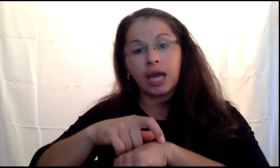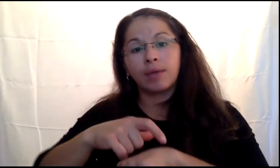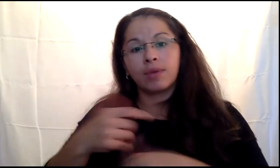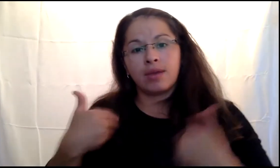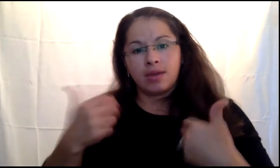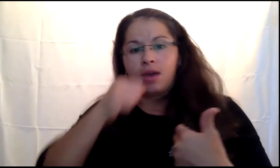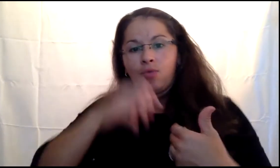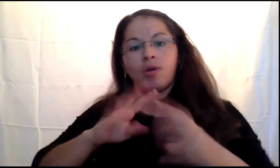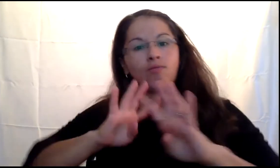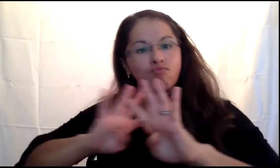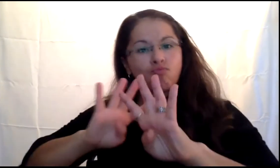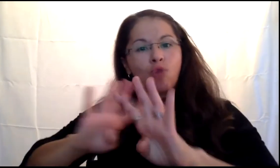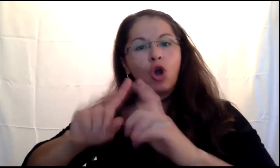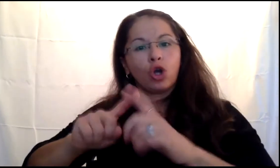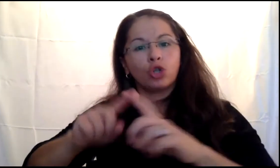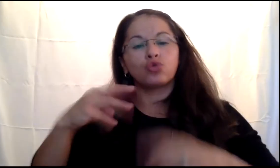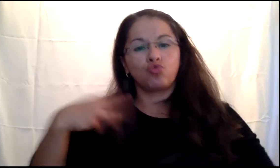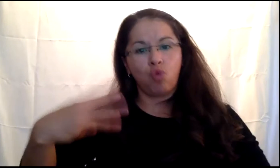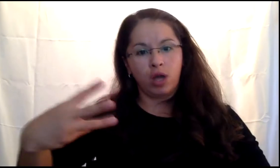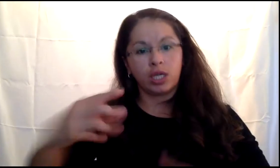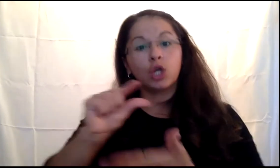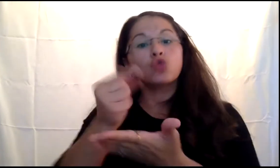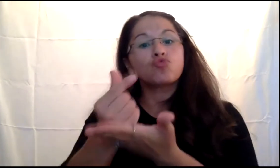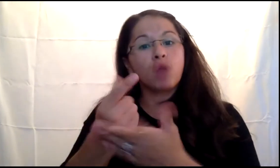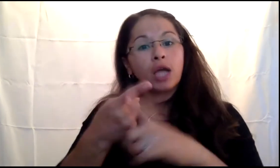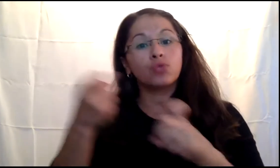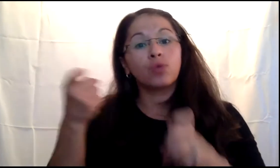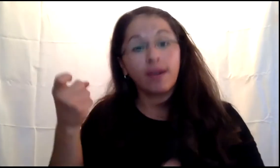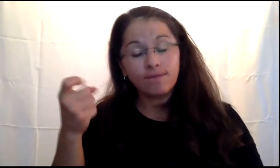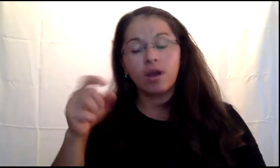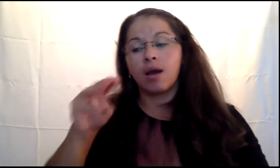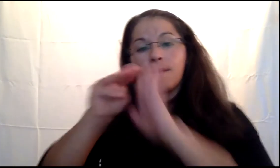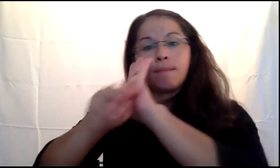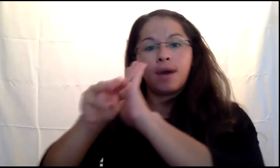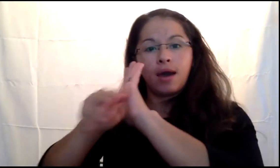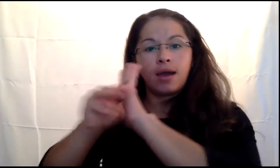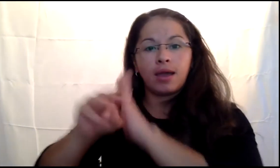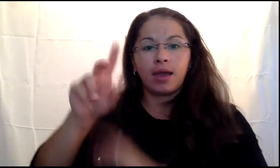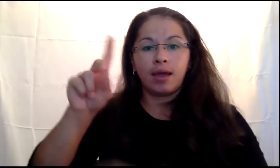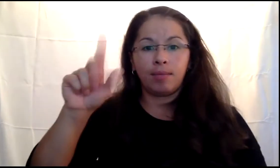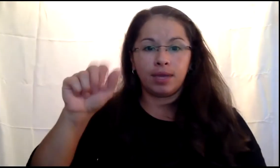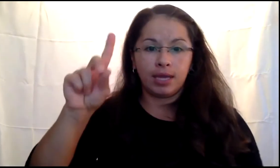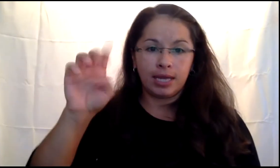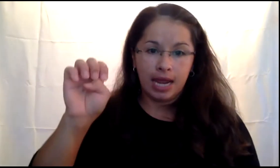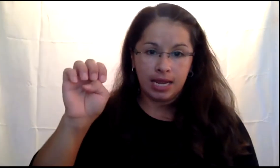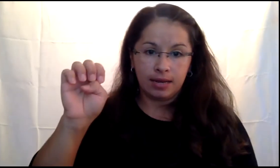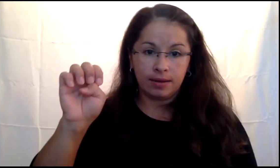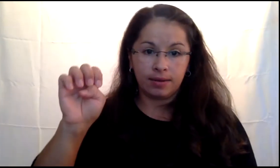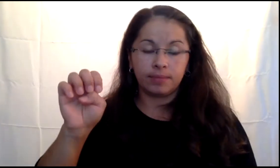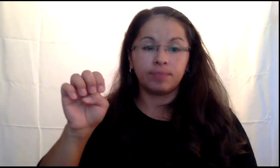of Miami-Dade. And so she is also